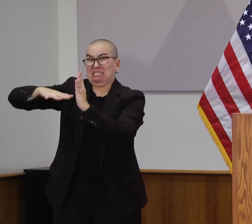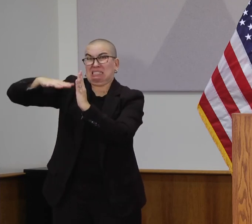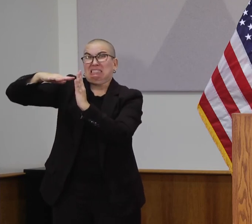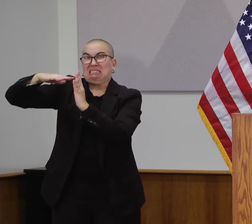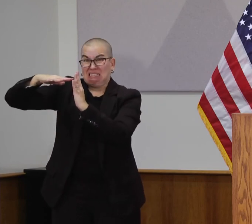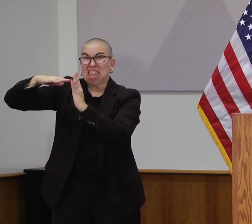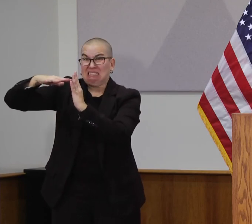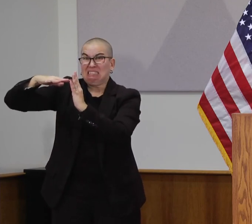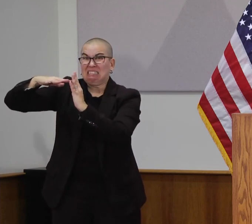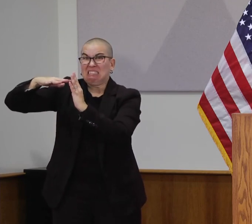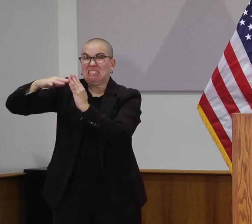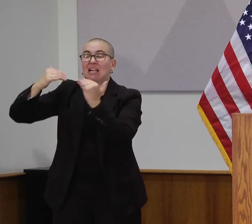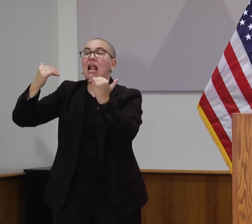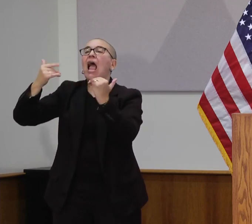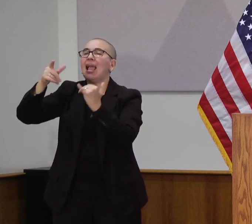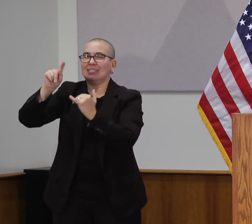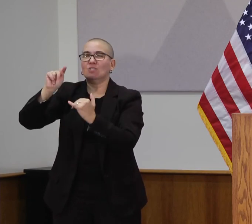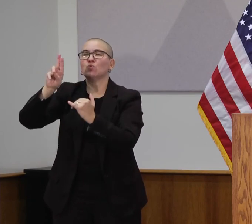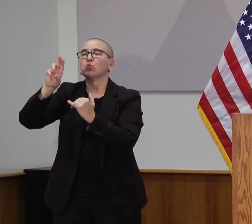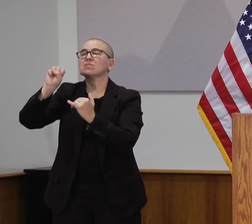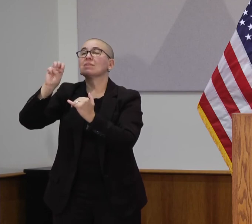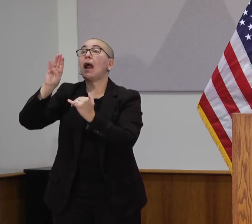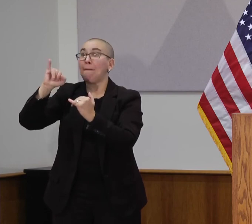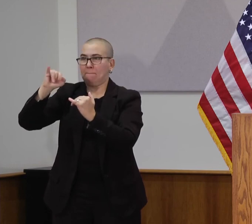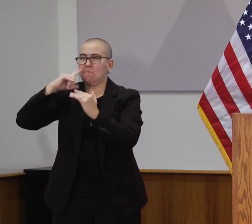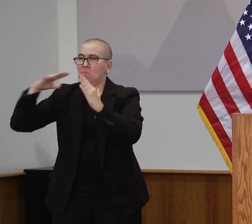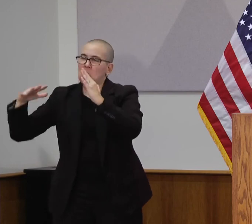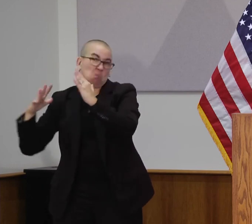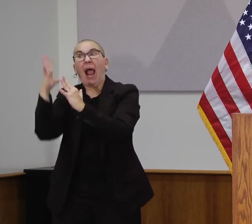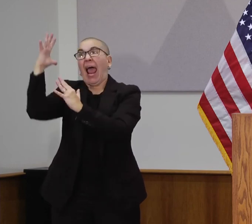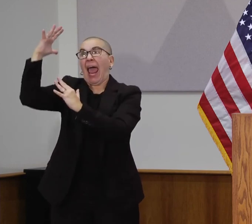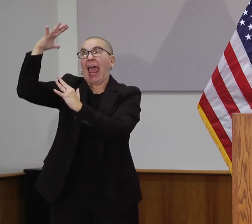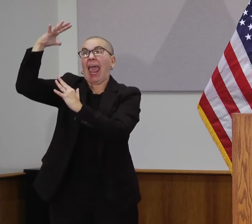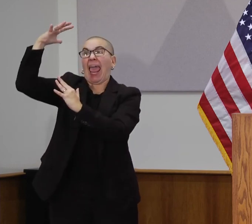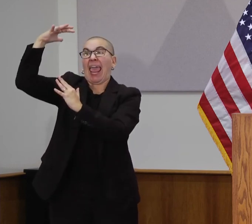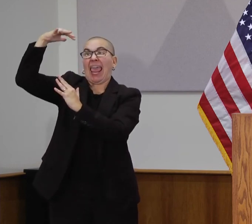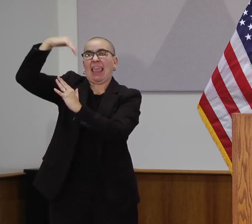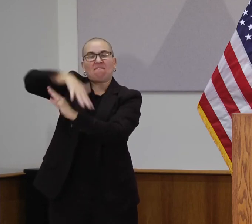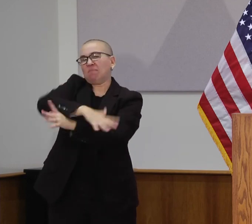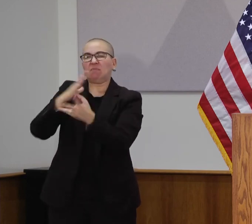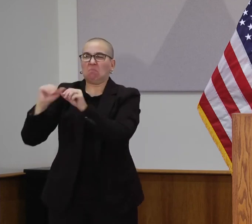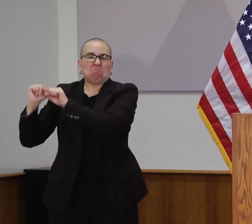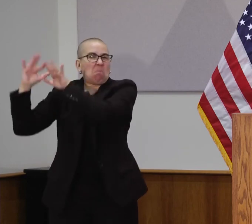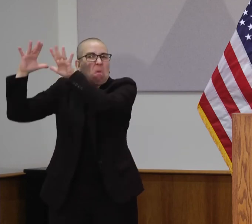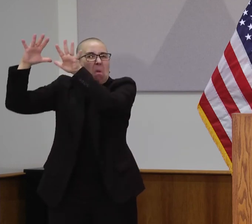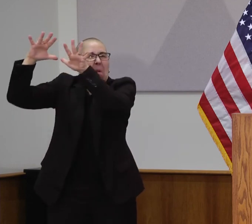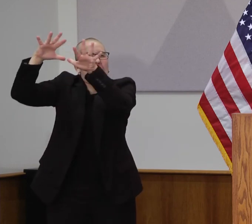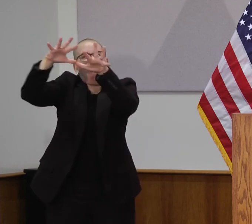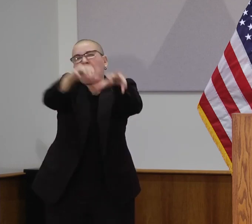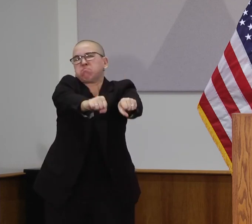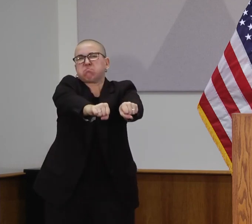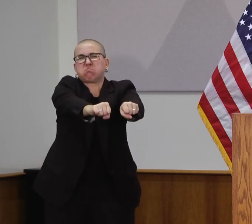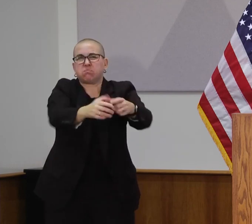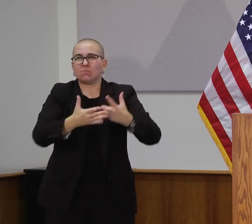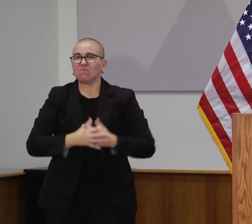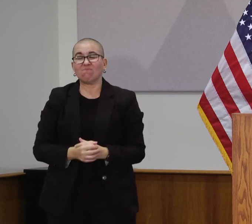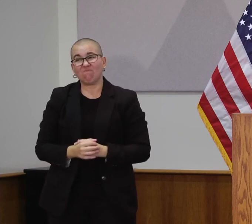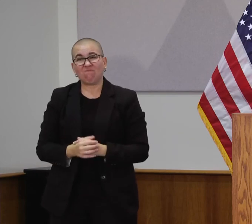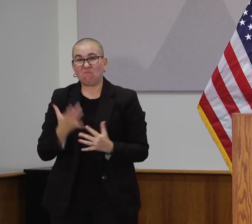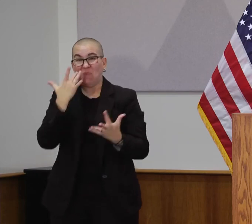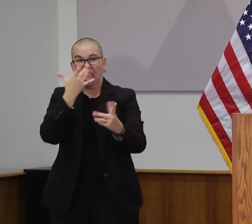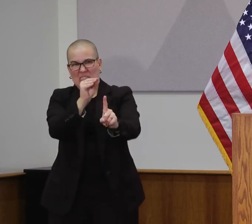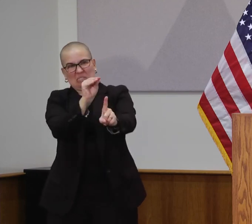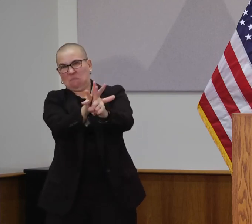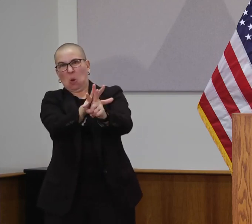it's healthcare worker protections, exposures that are really imperiling the long-term